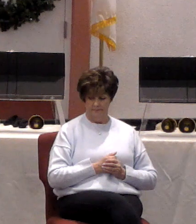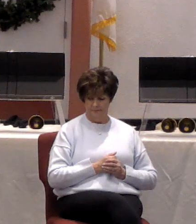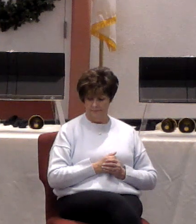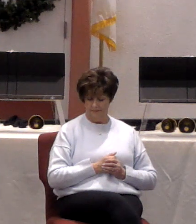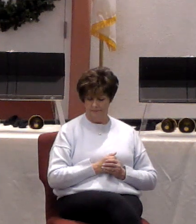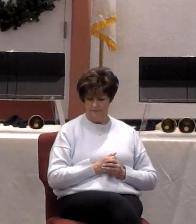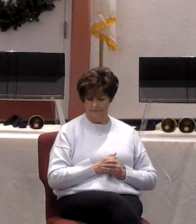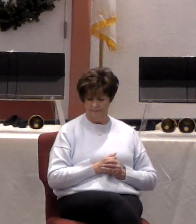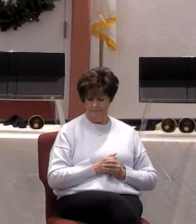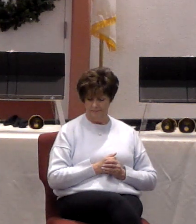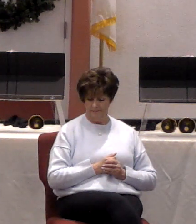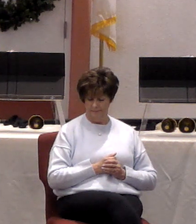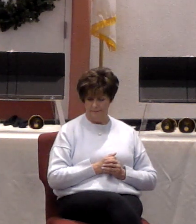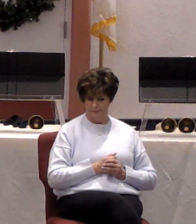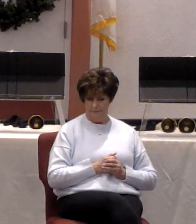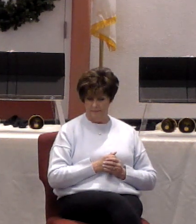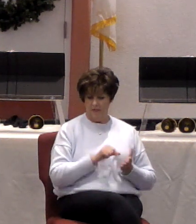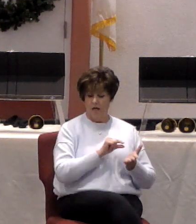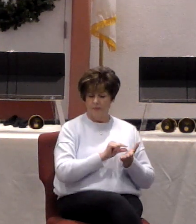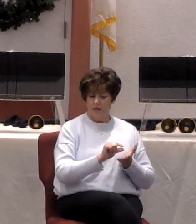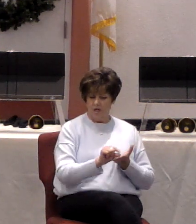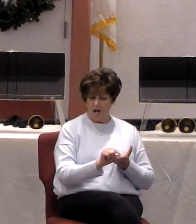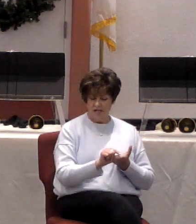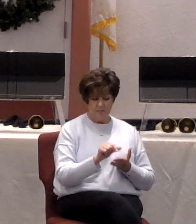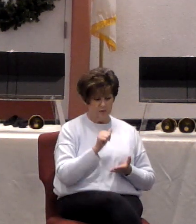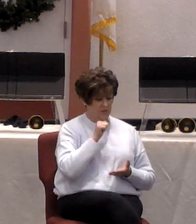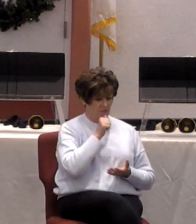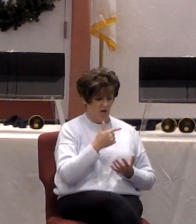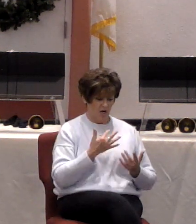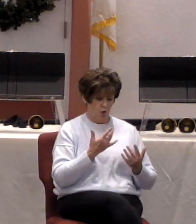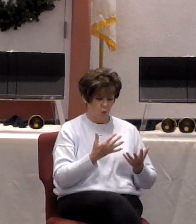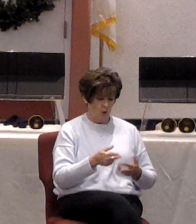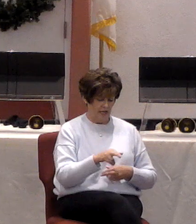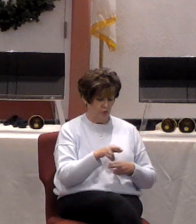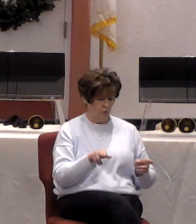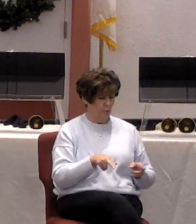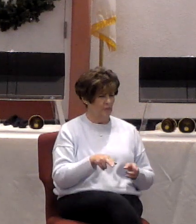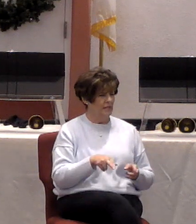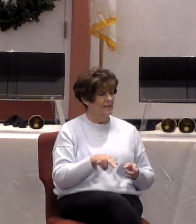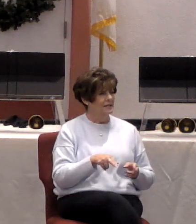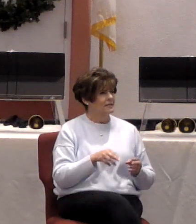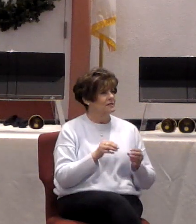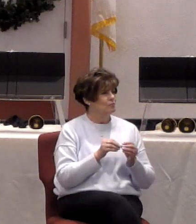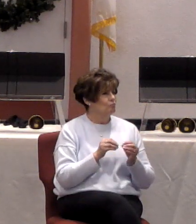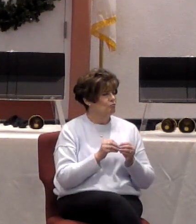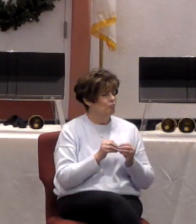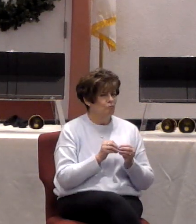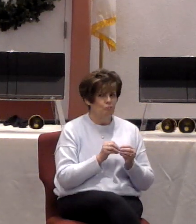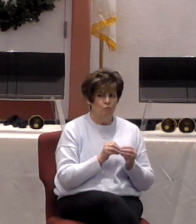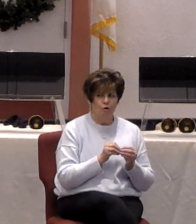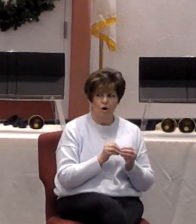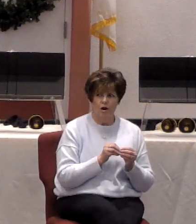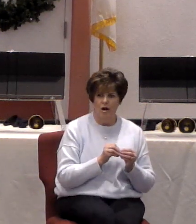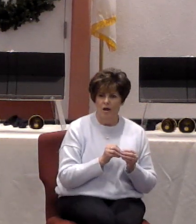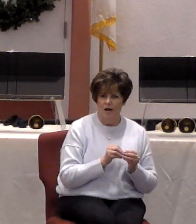The gospel or the kingdom of God is not a waiting room. It's more of a passageway. And where one door was opened up because you heard the gospel, so many